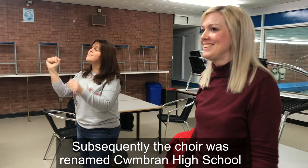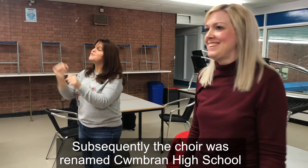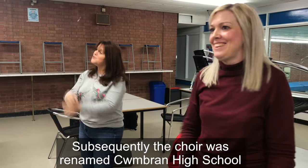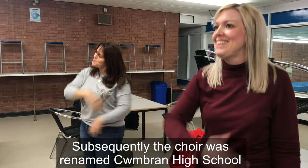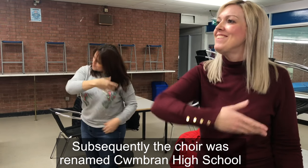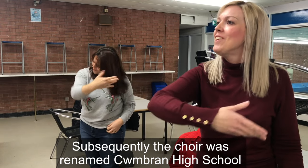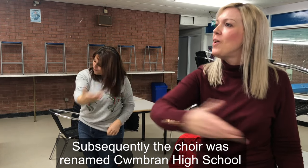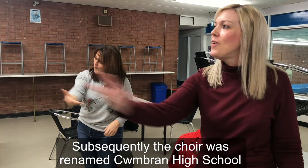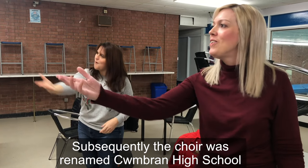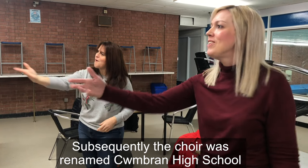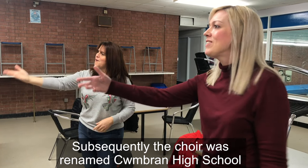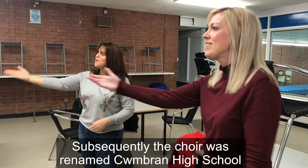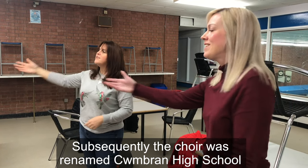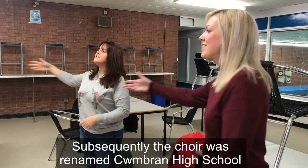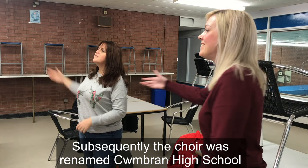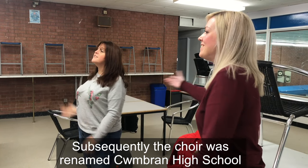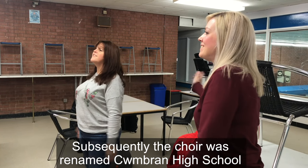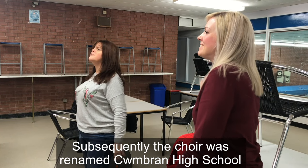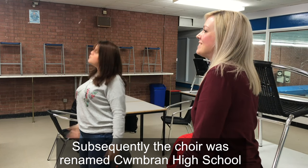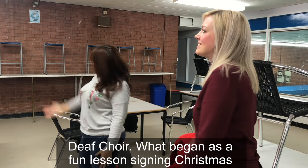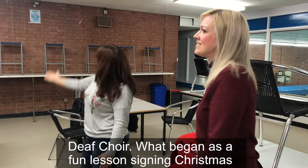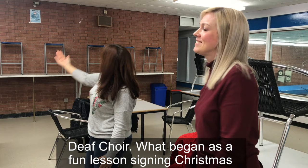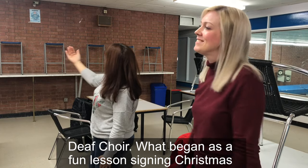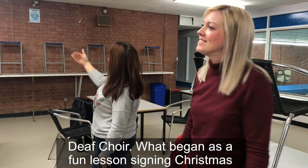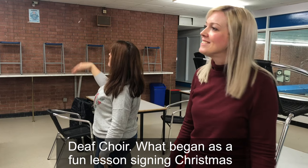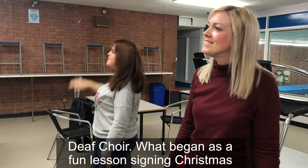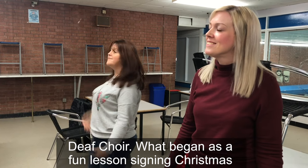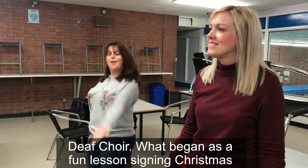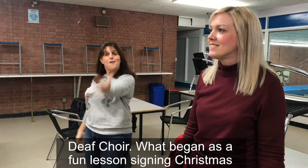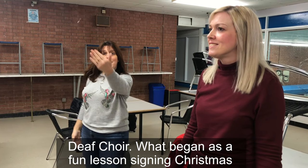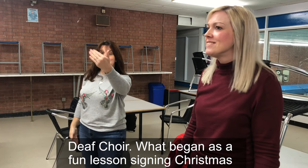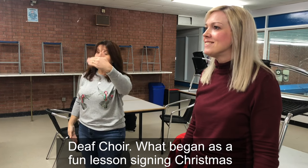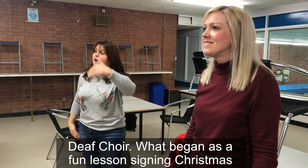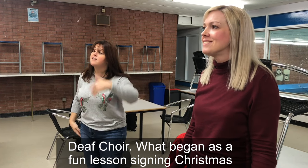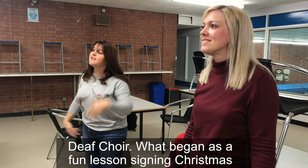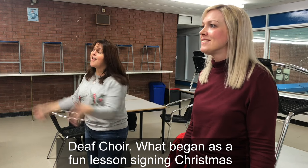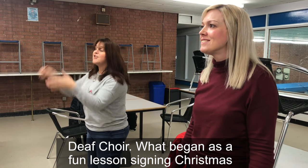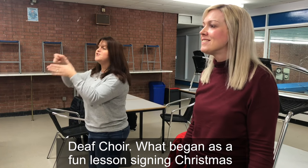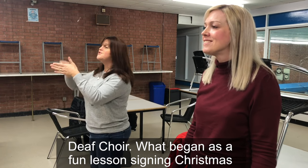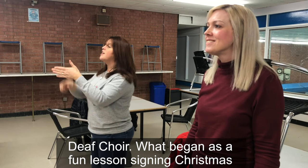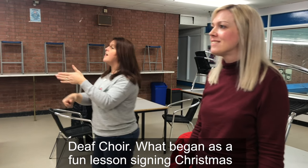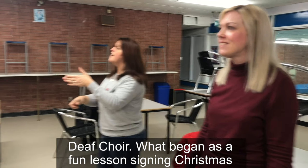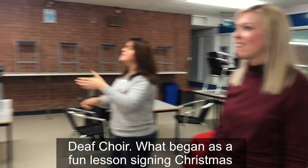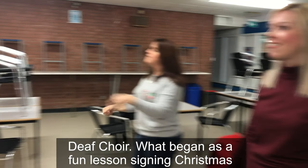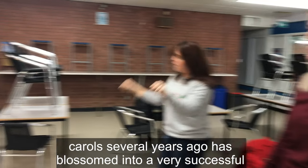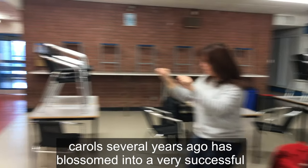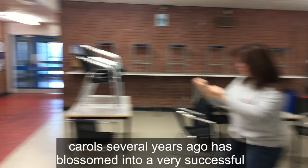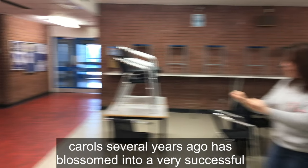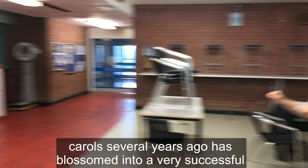choir was renamed Cumbran High School Deaf Choir. What began as a fun lesson signing Christmas carols several years ago has blossomed into